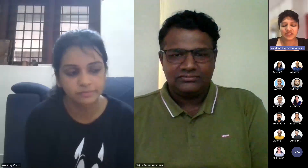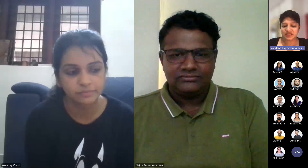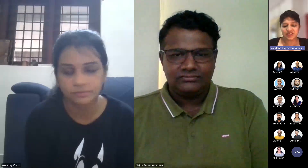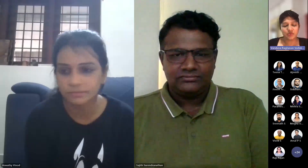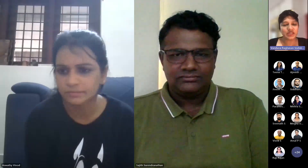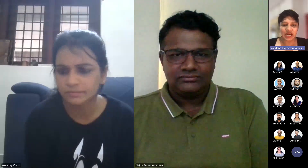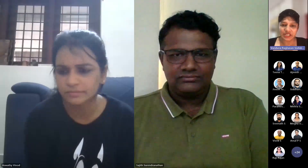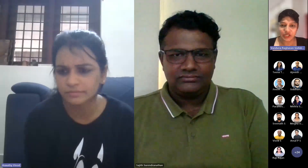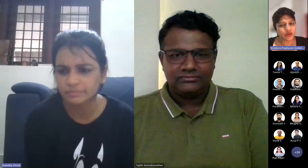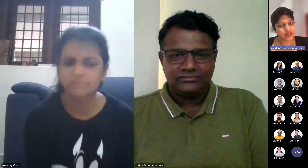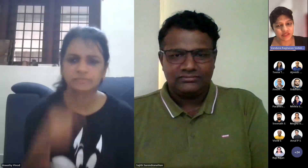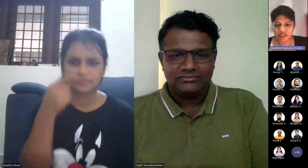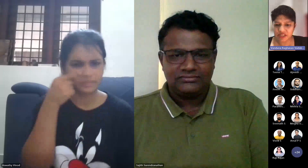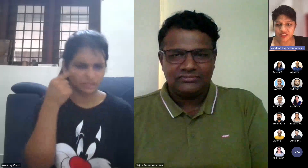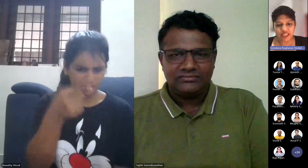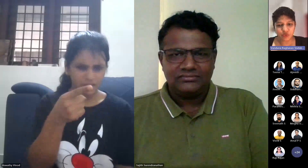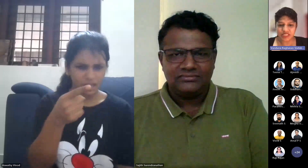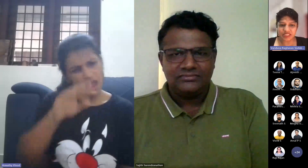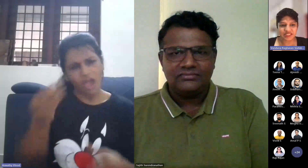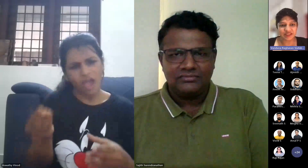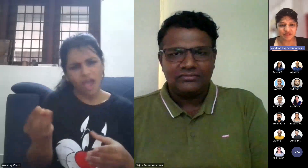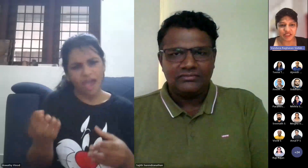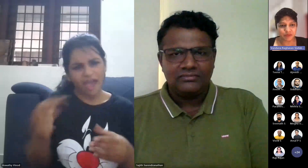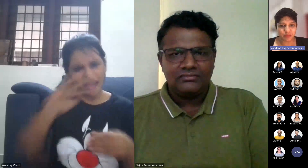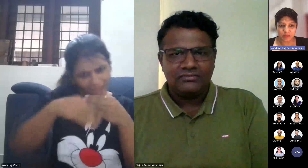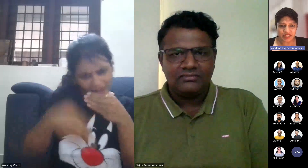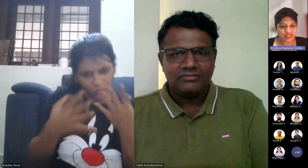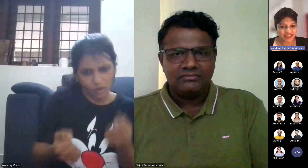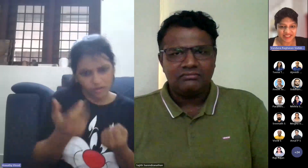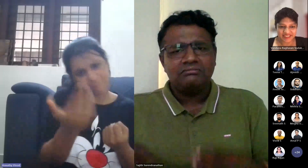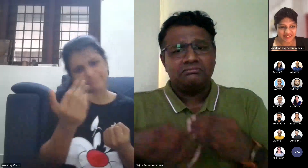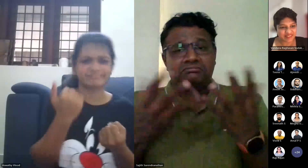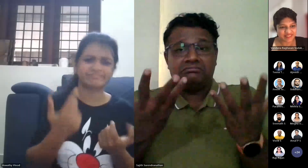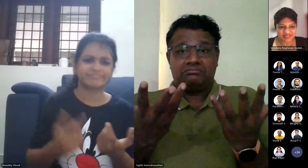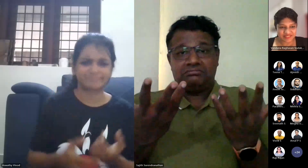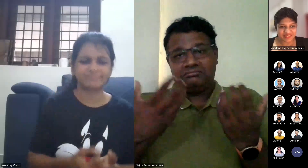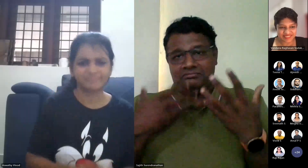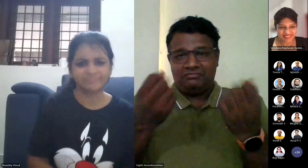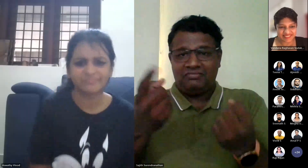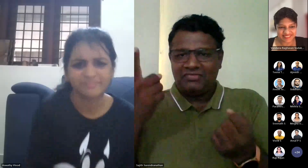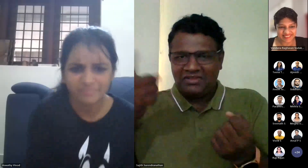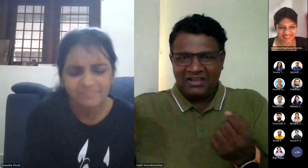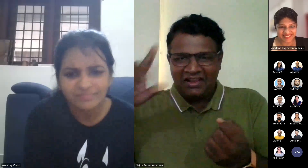Yeah, I think Sajith, you can continue. As and when we get the questions, we can probably.